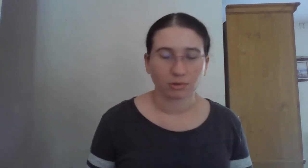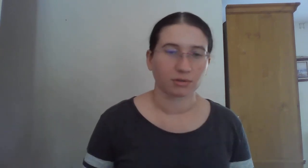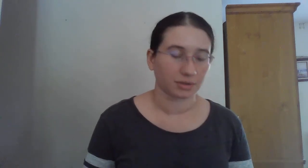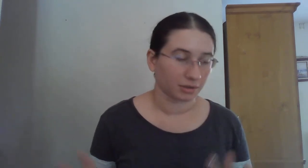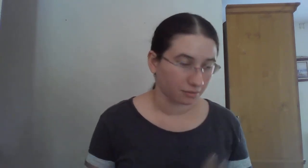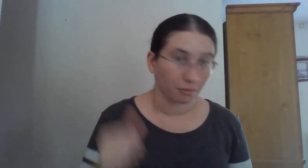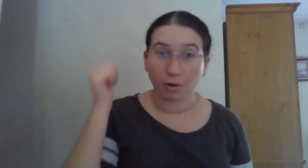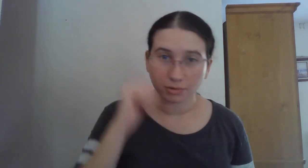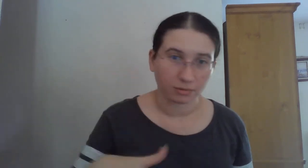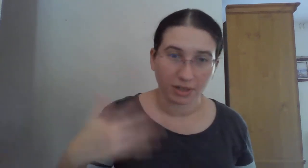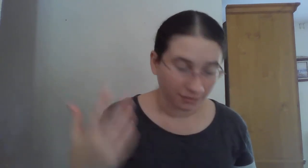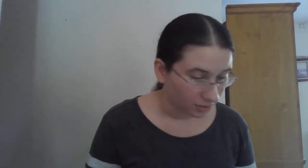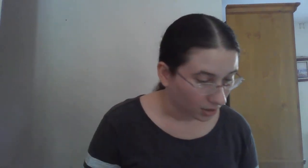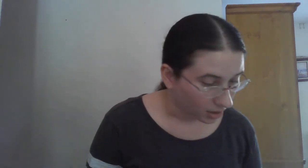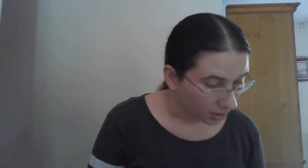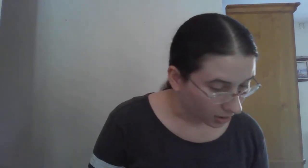Or won't or whatever.